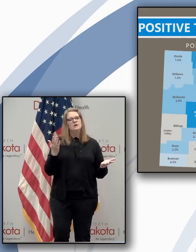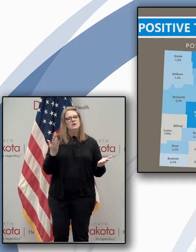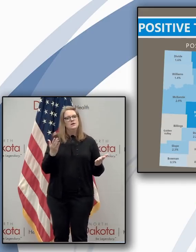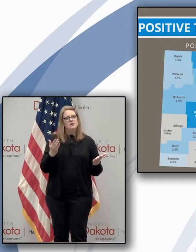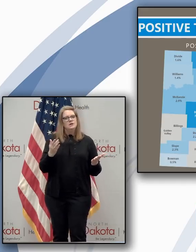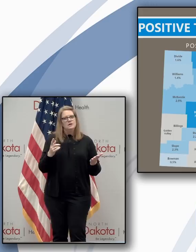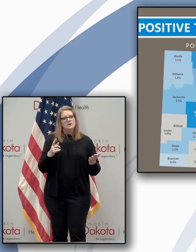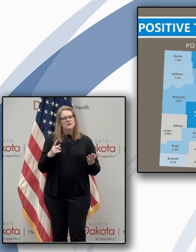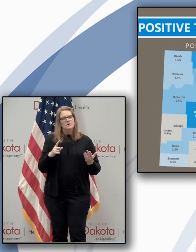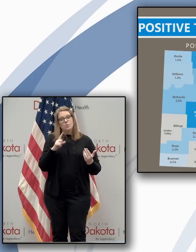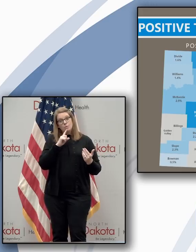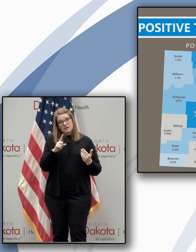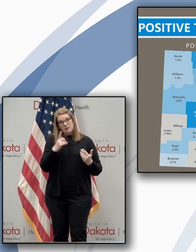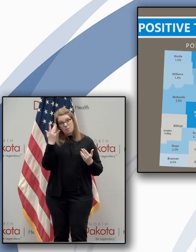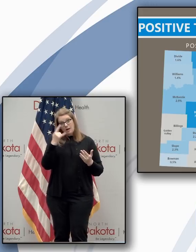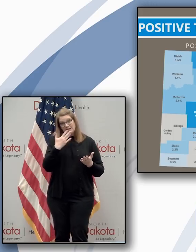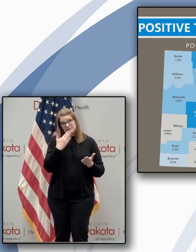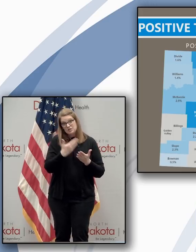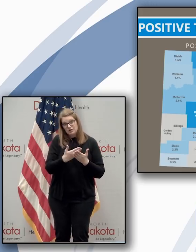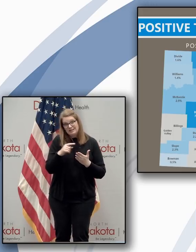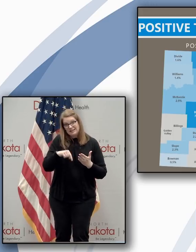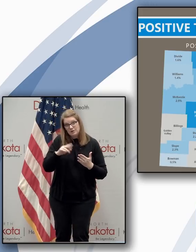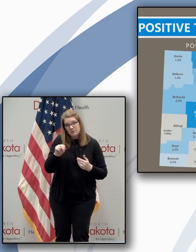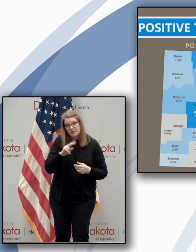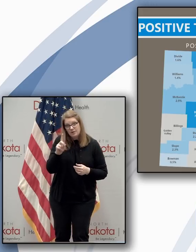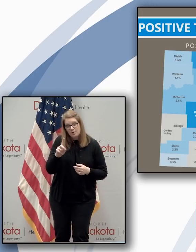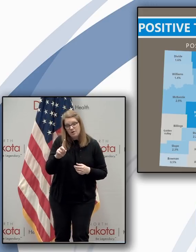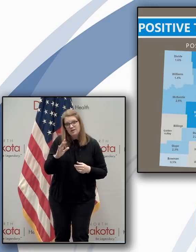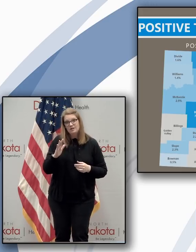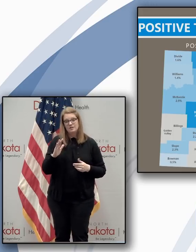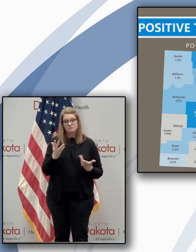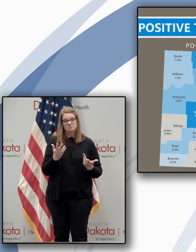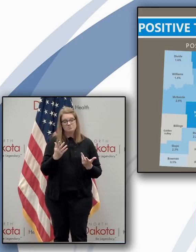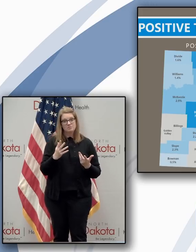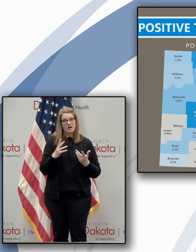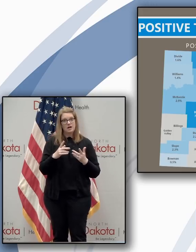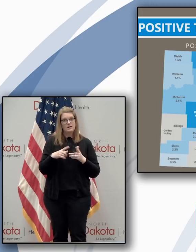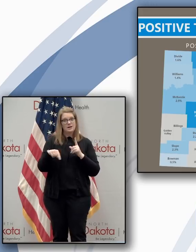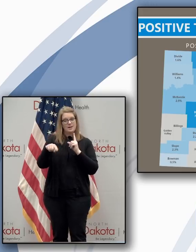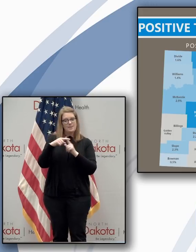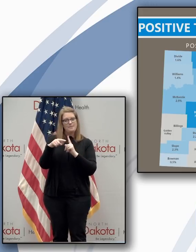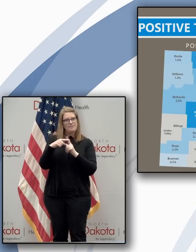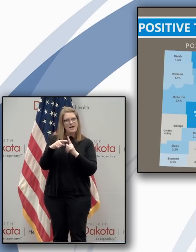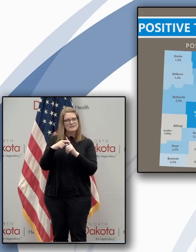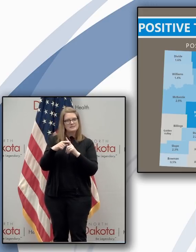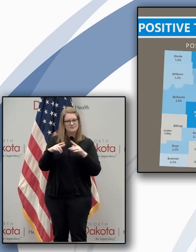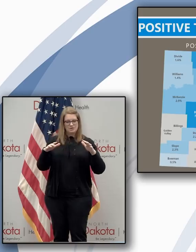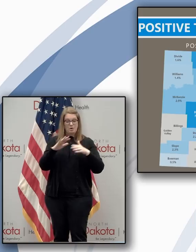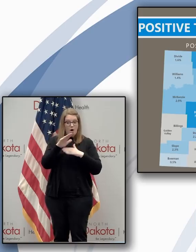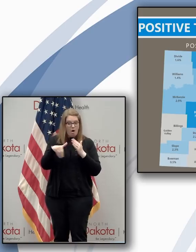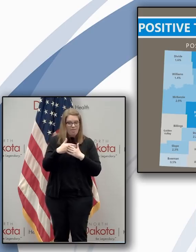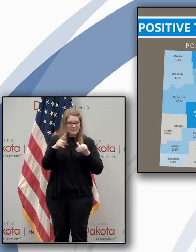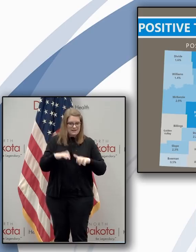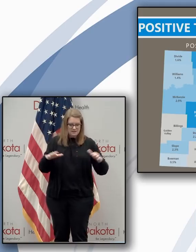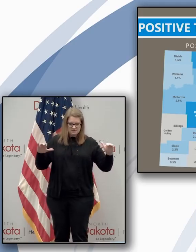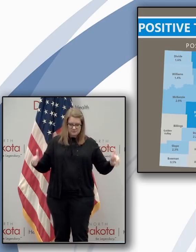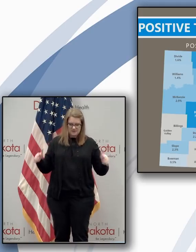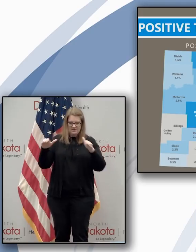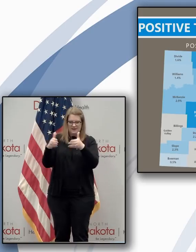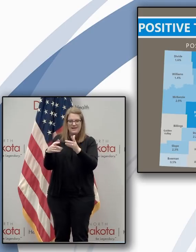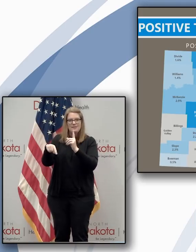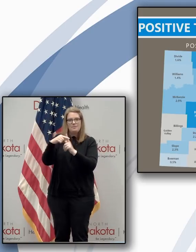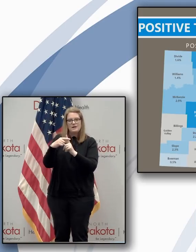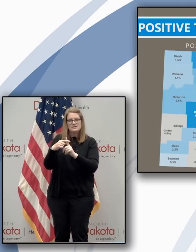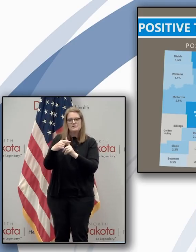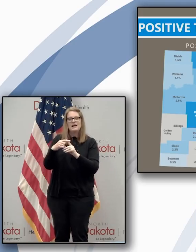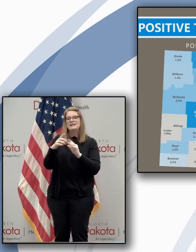about why it's good to be in North Dakota. The current numbers right now on positive test rates, again, for if North Dakota is at